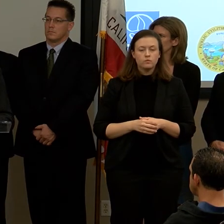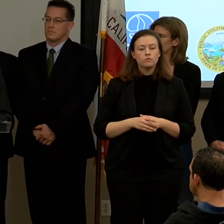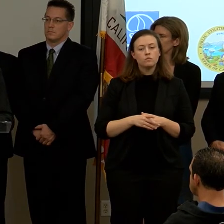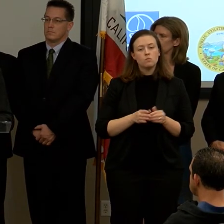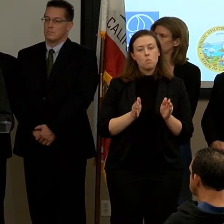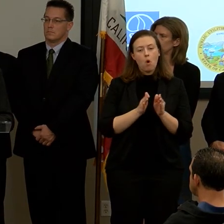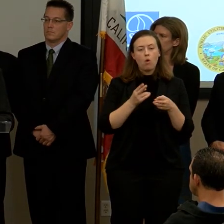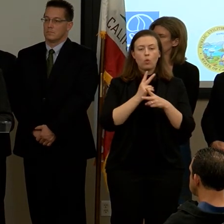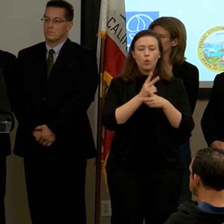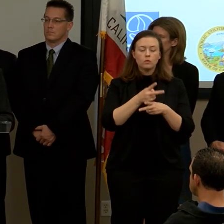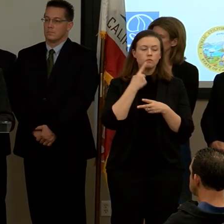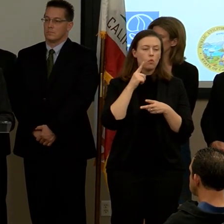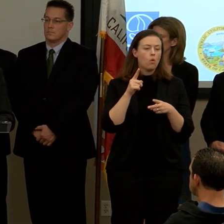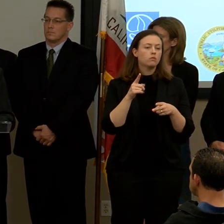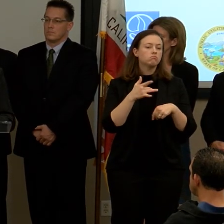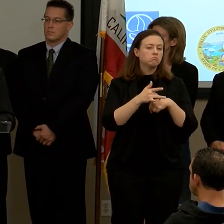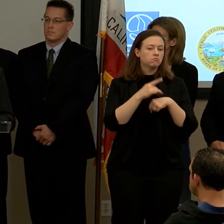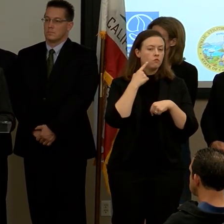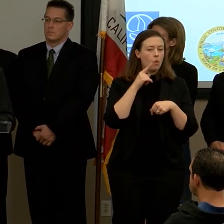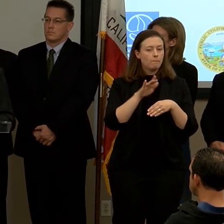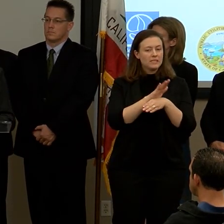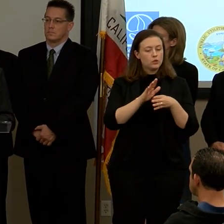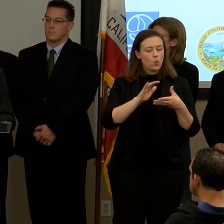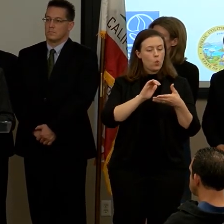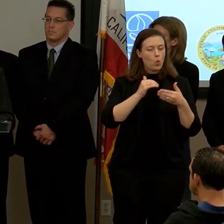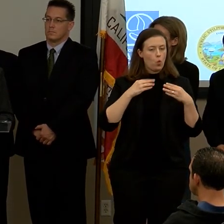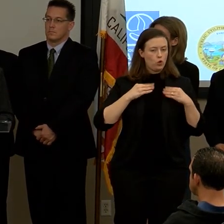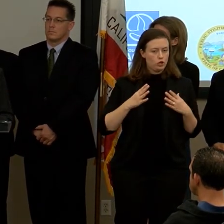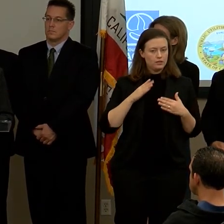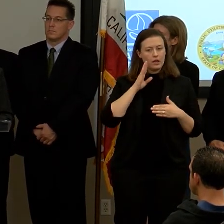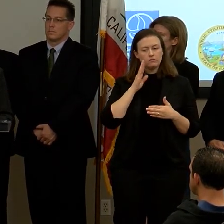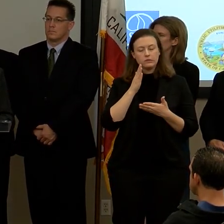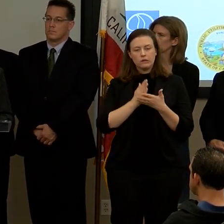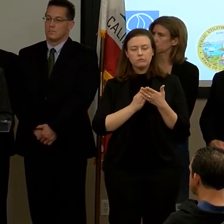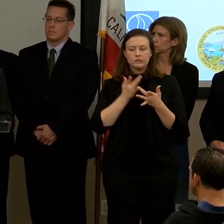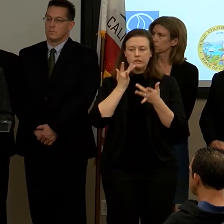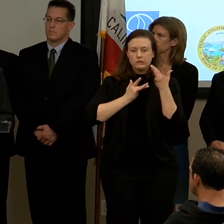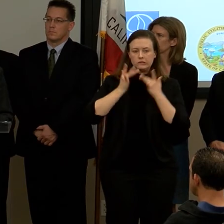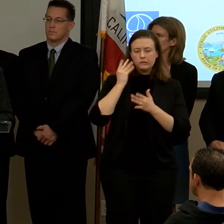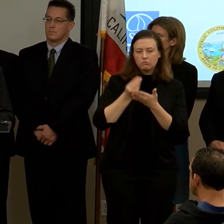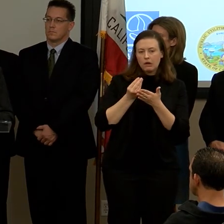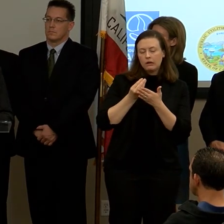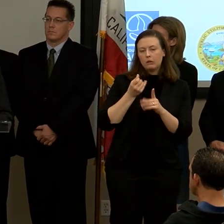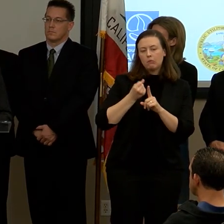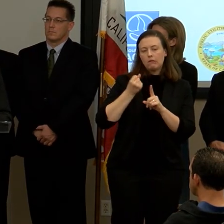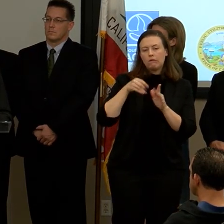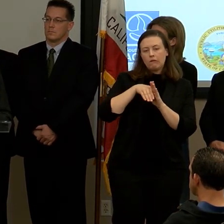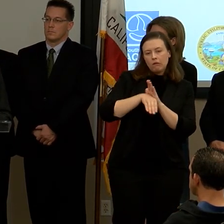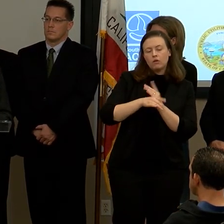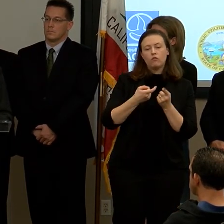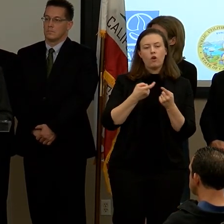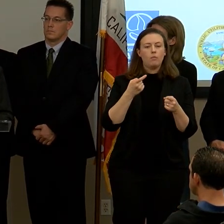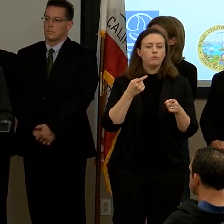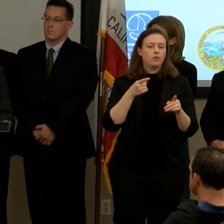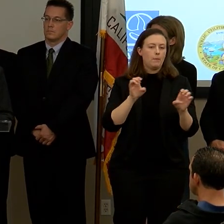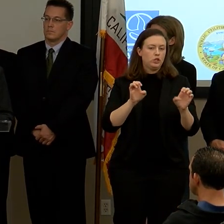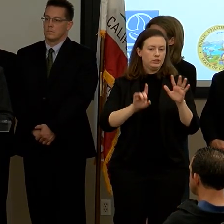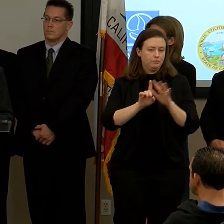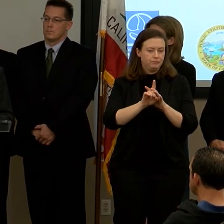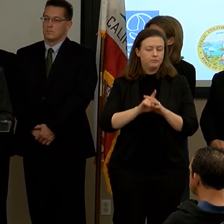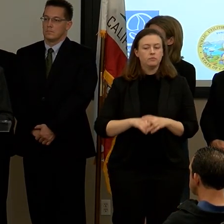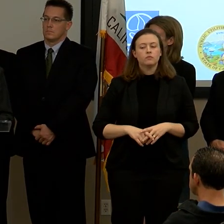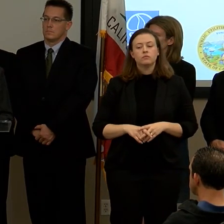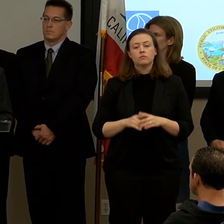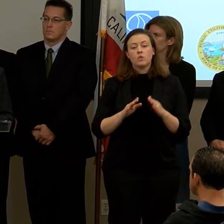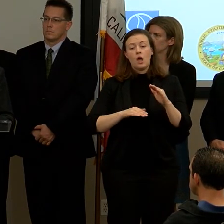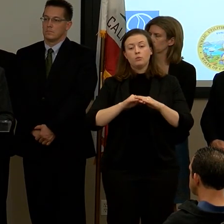available to small business owners who have experienced financial losses and hardships. Up to $2 million worth of